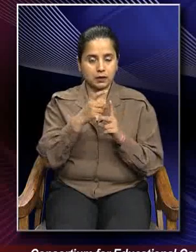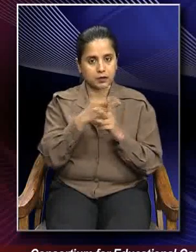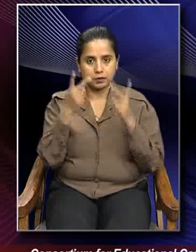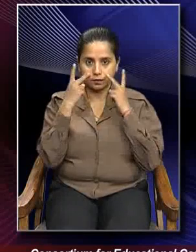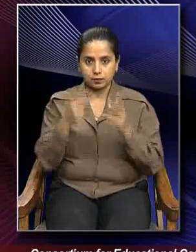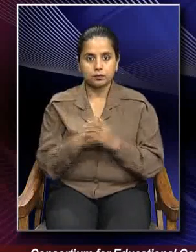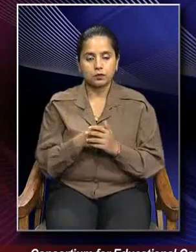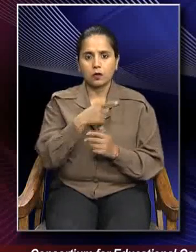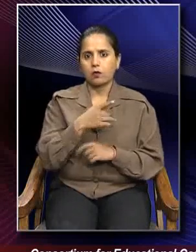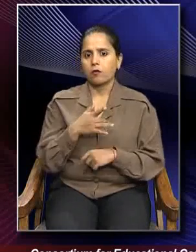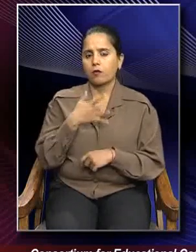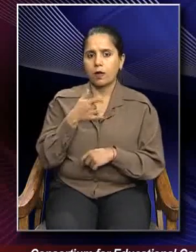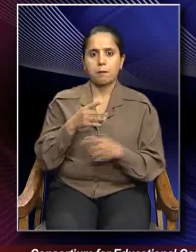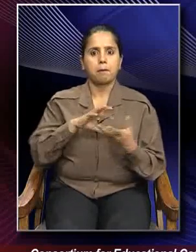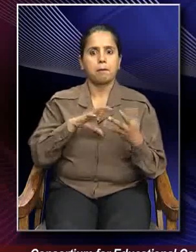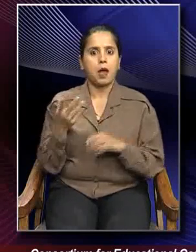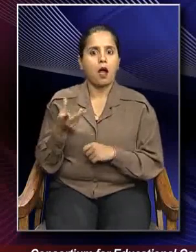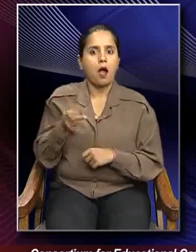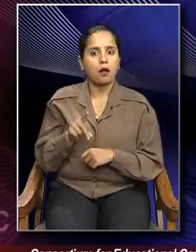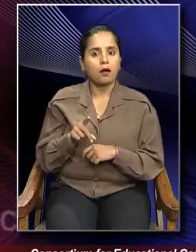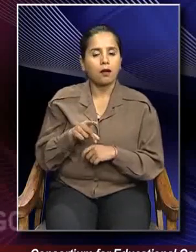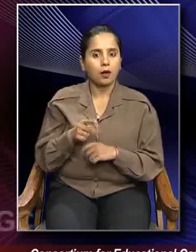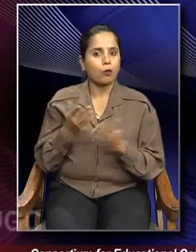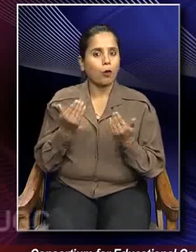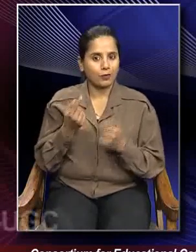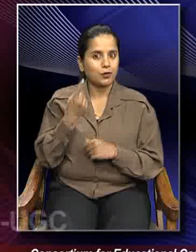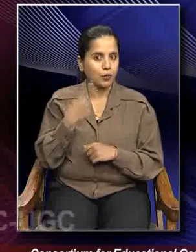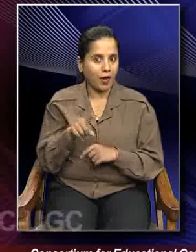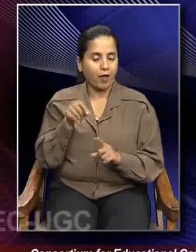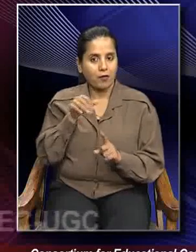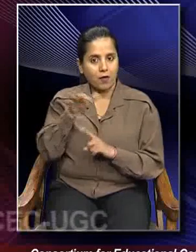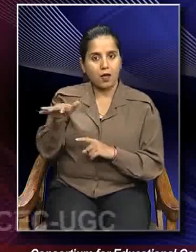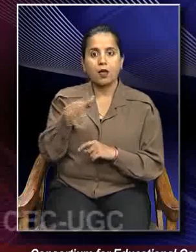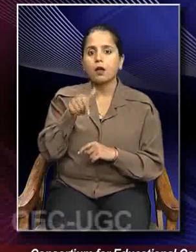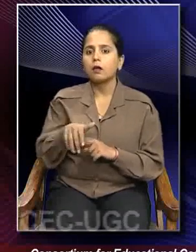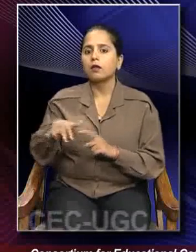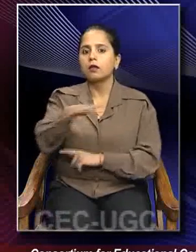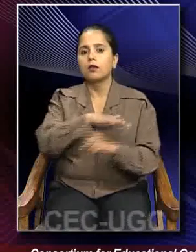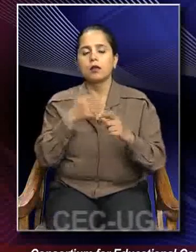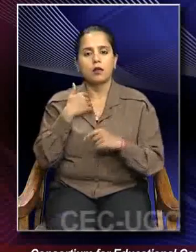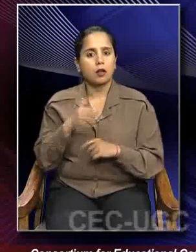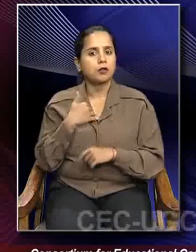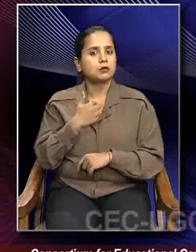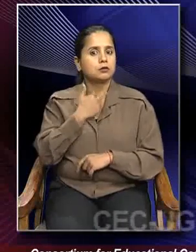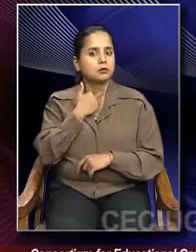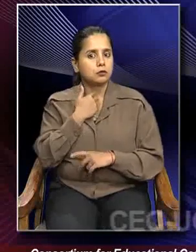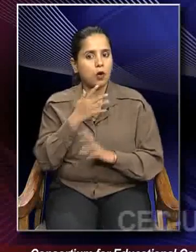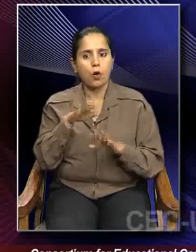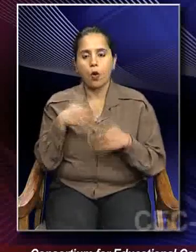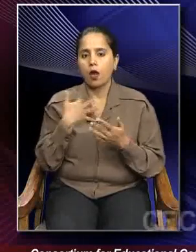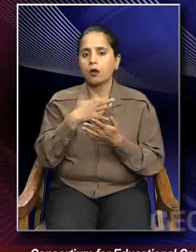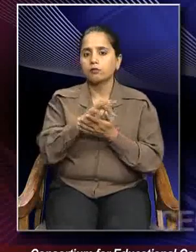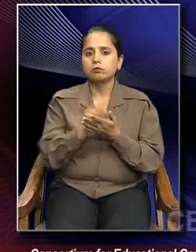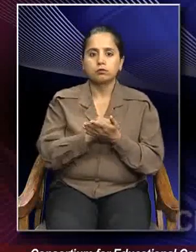it fails to produce that effect. Because in this case we have obstructed or we have